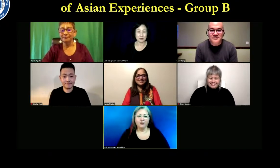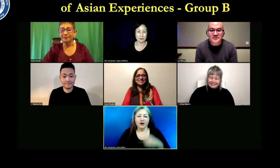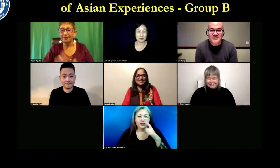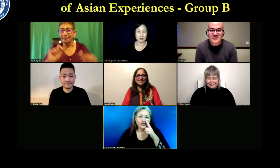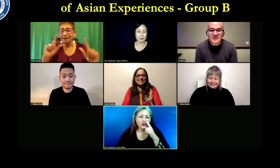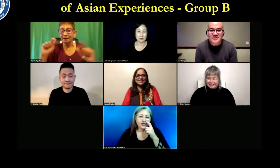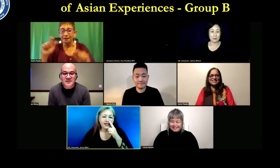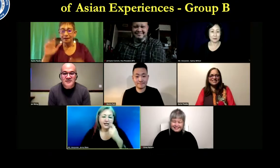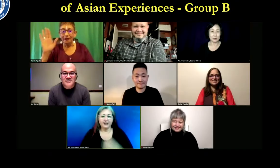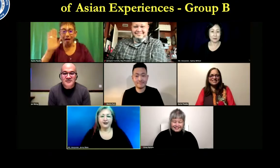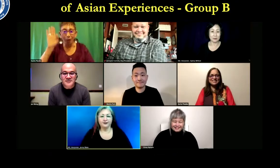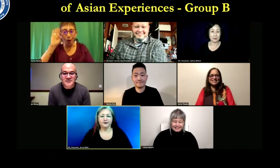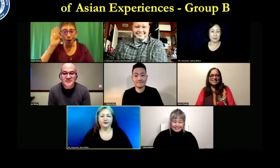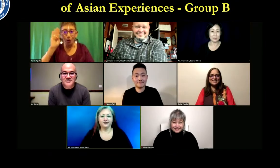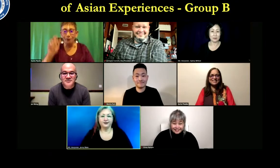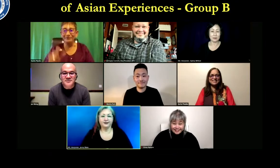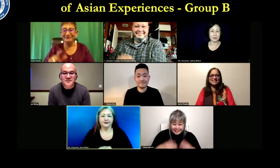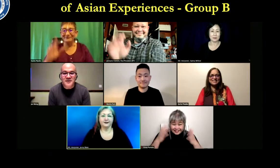come up on screen.